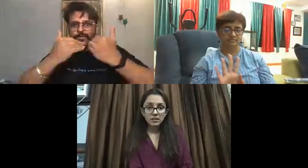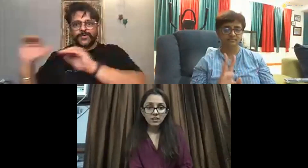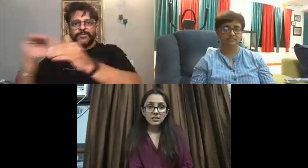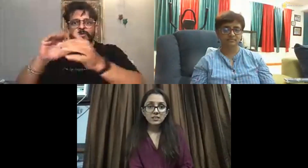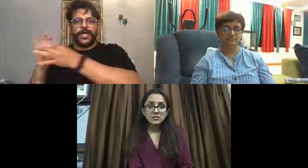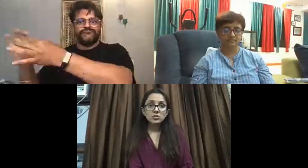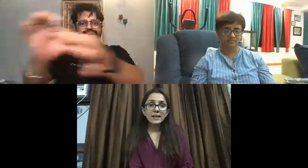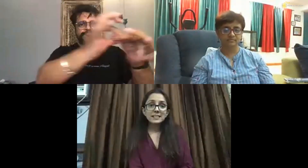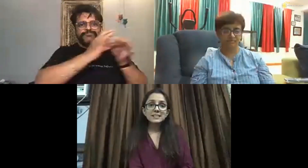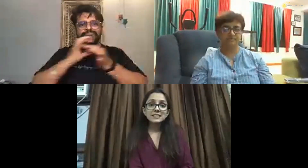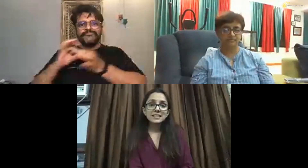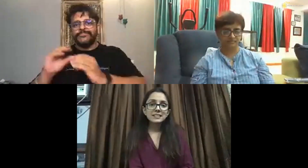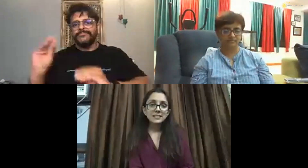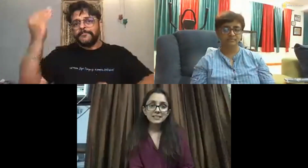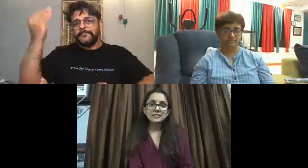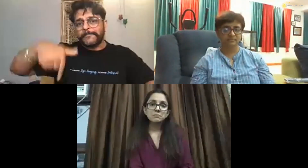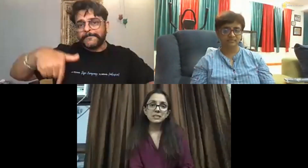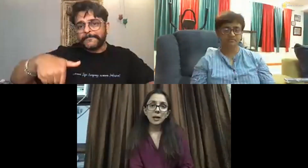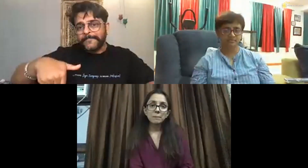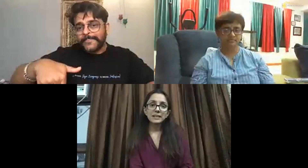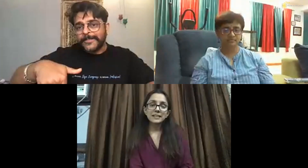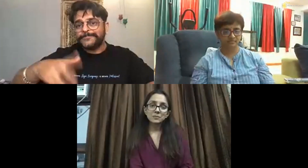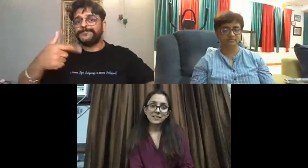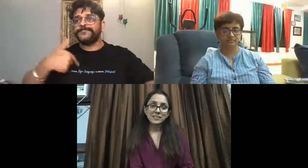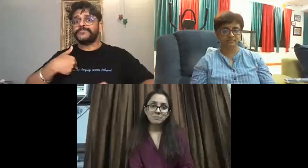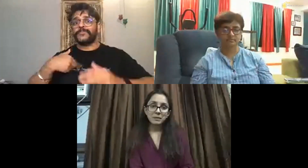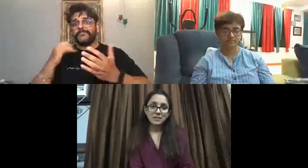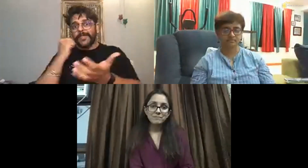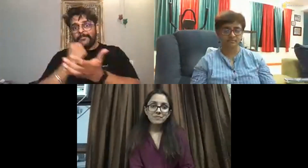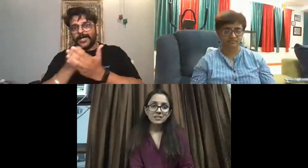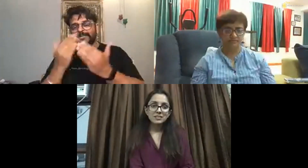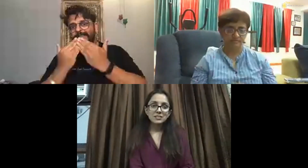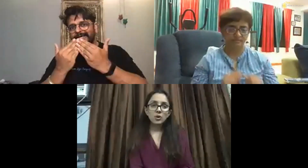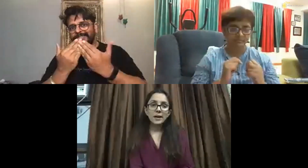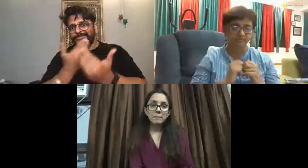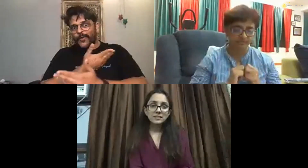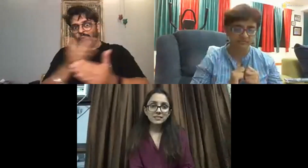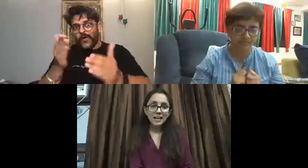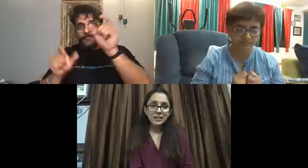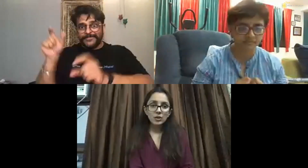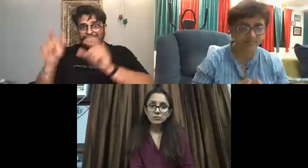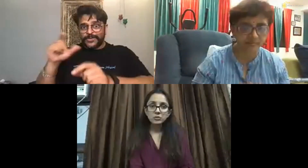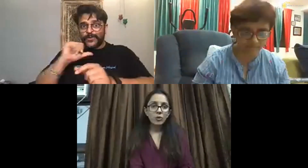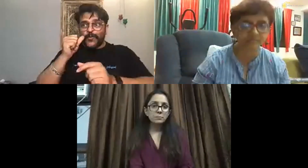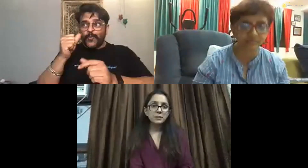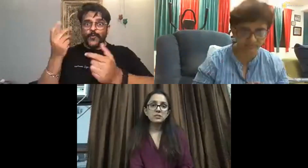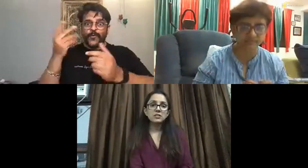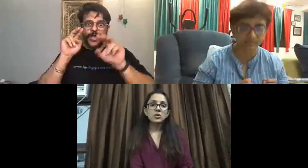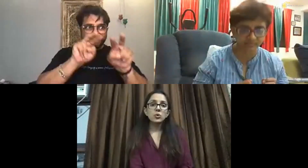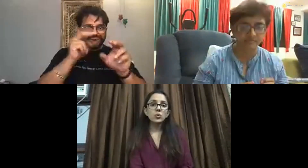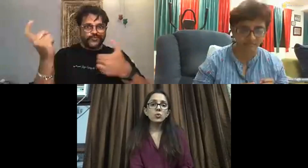other. So I can see that connect getting built up and getting better and better. So I must thank all of you all